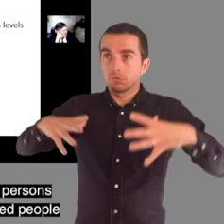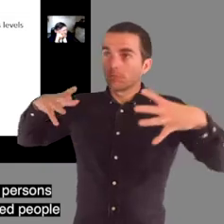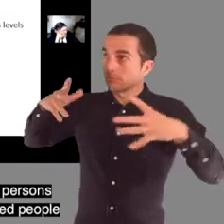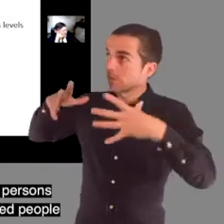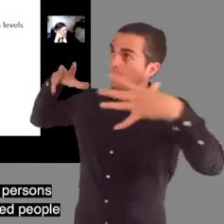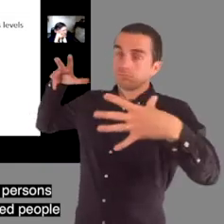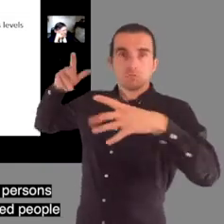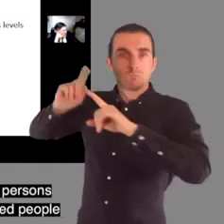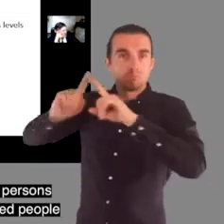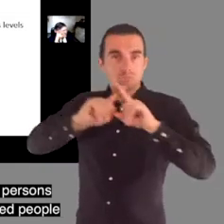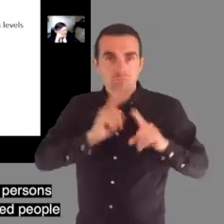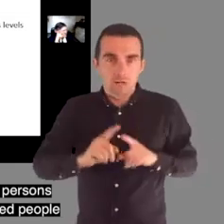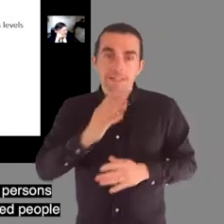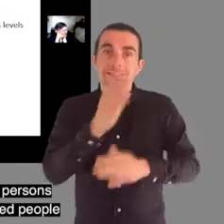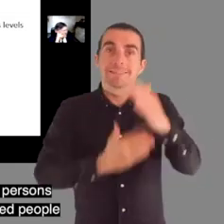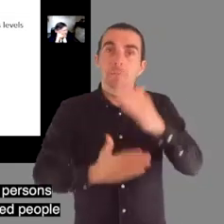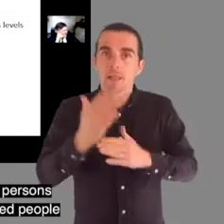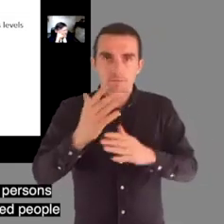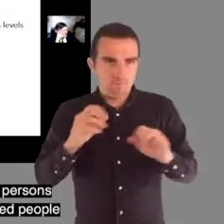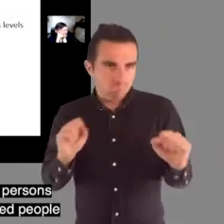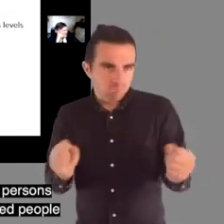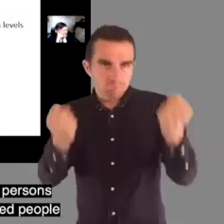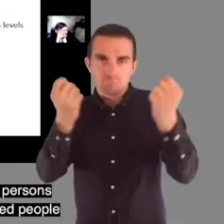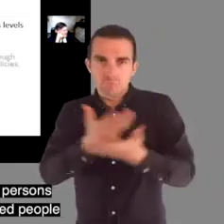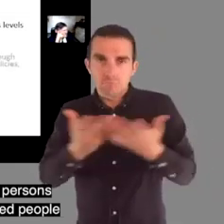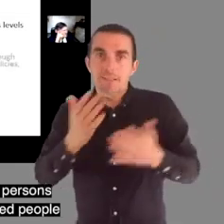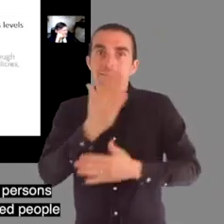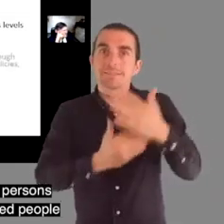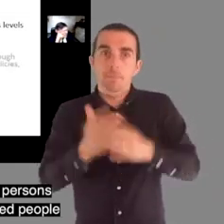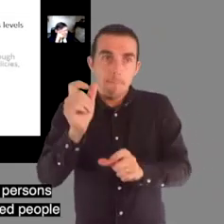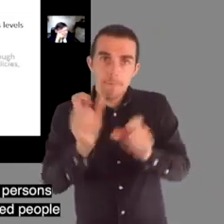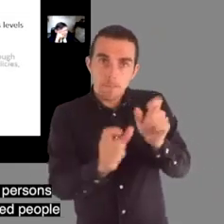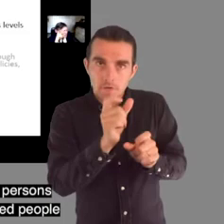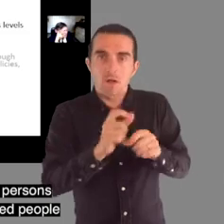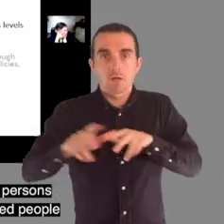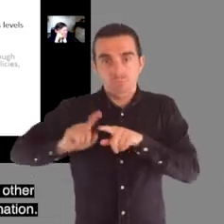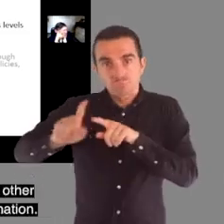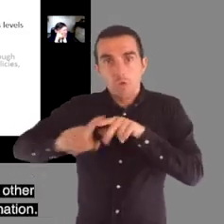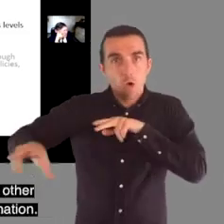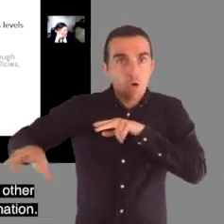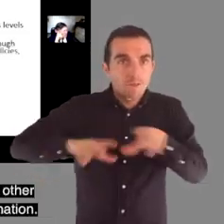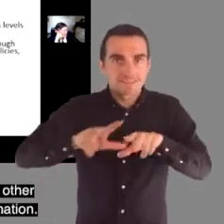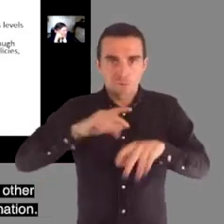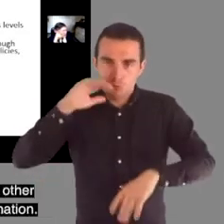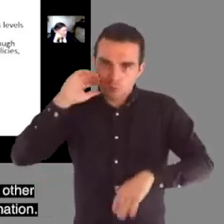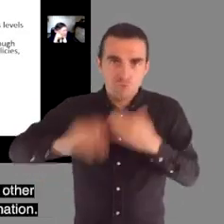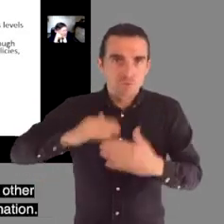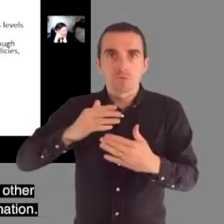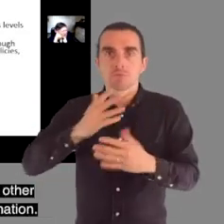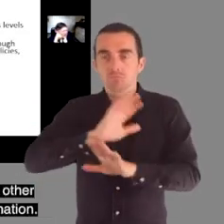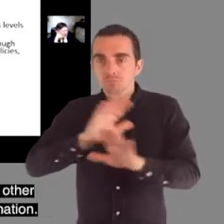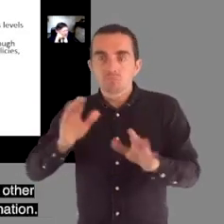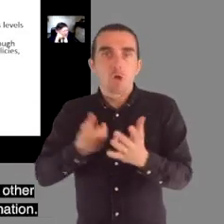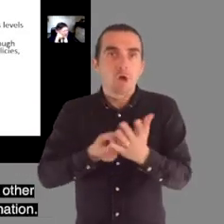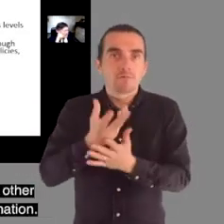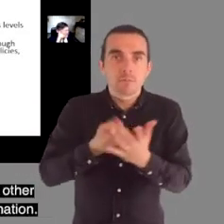block, district, state, national, regarding persons with disabilities, to empower disabled people and organizations to